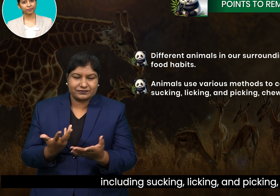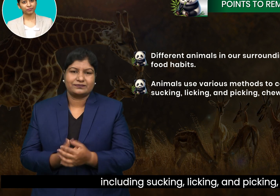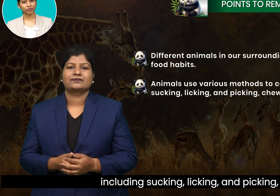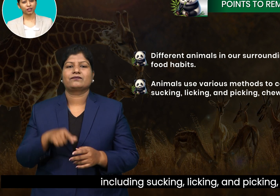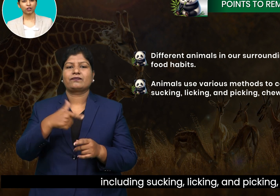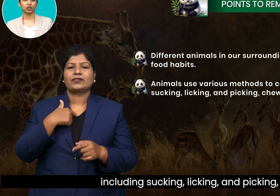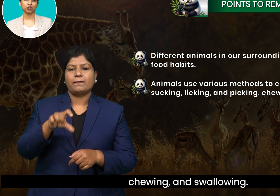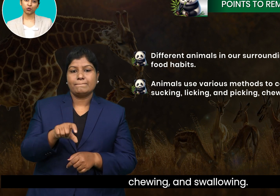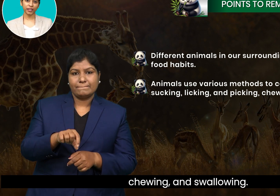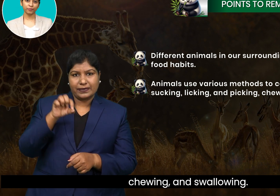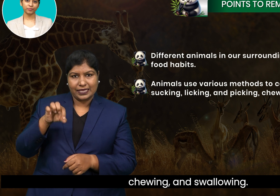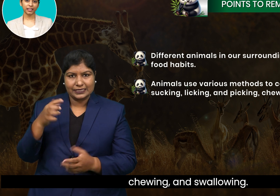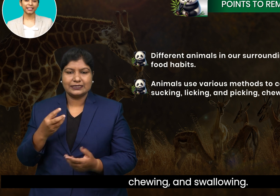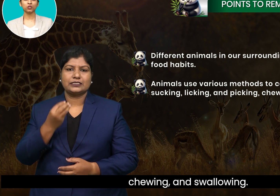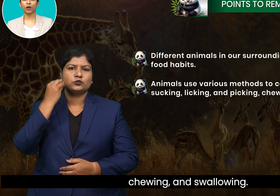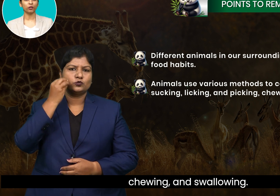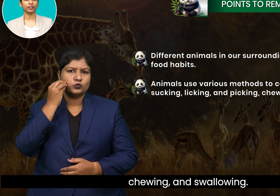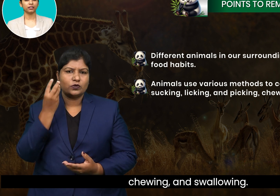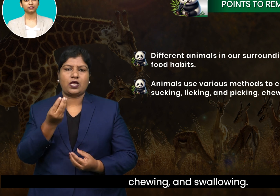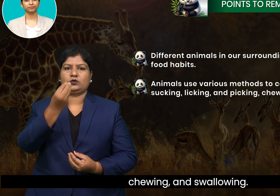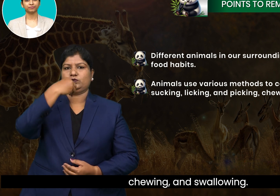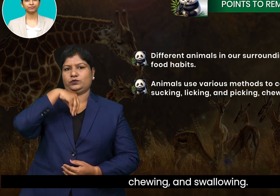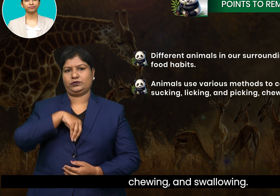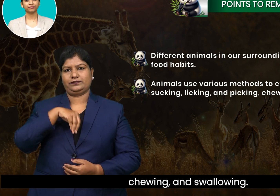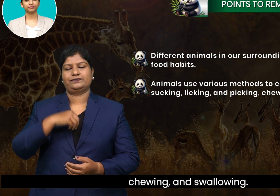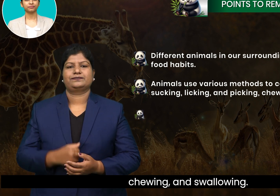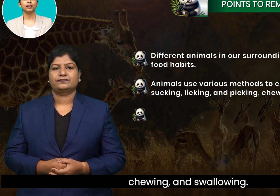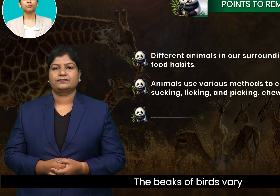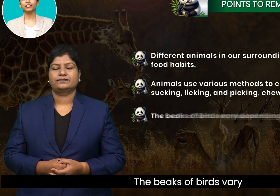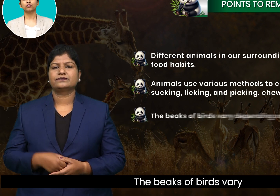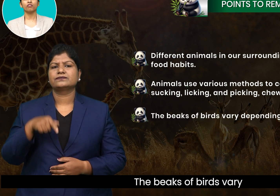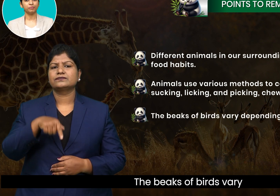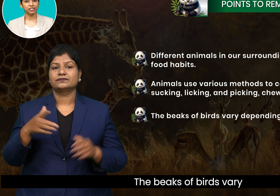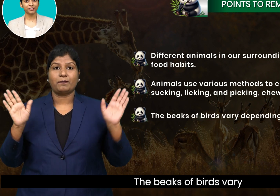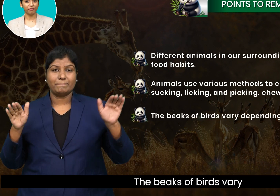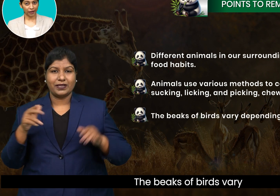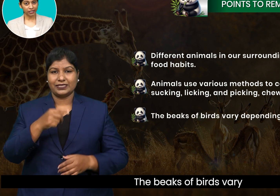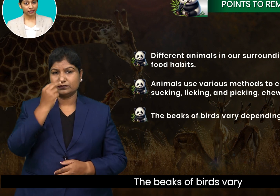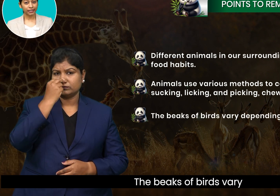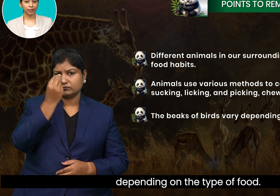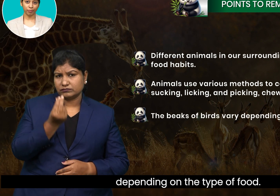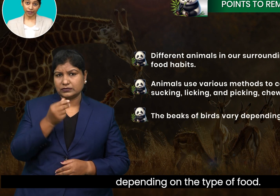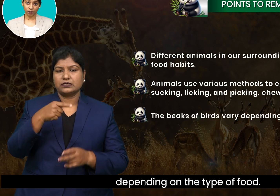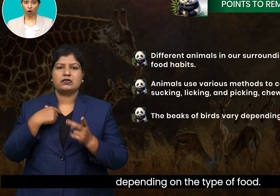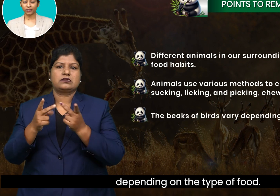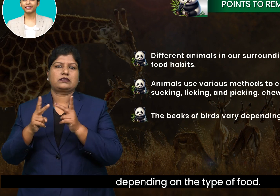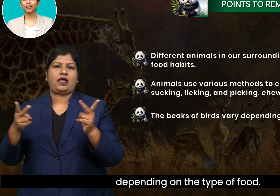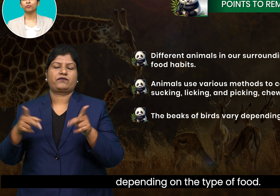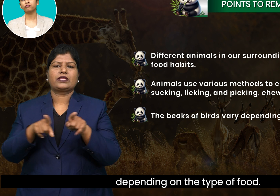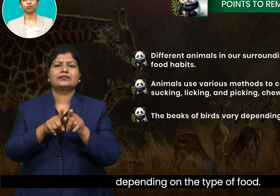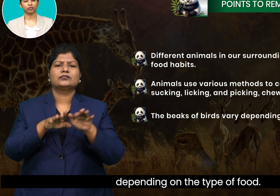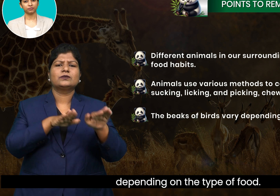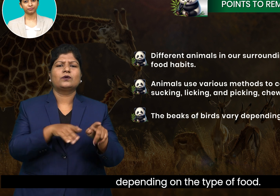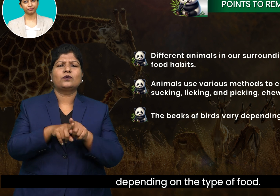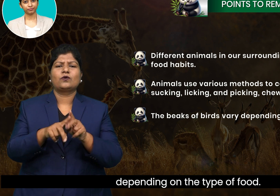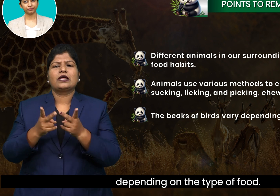picking, chewing, and swallowing. The beaks of birds vary depending on the type